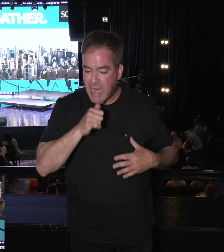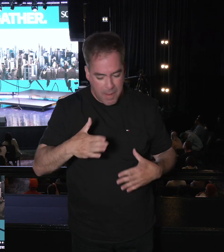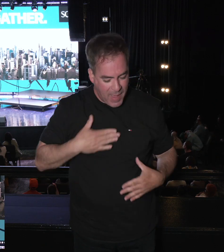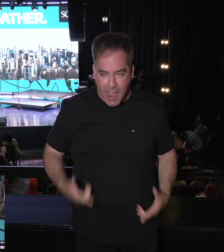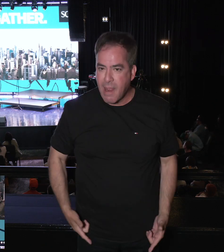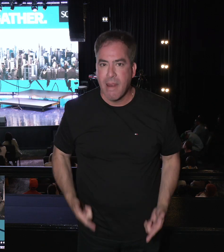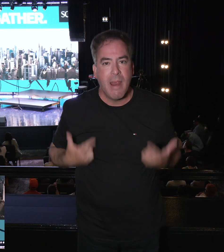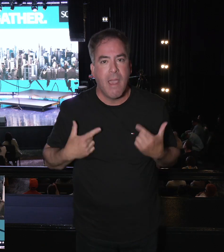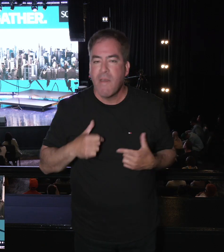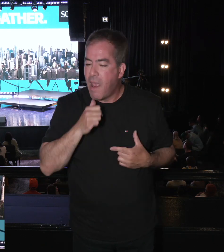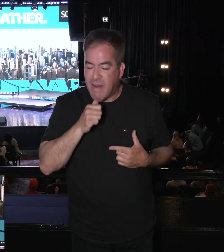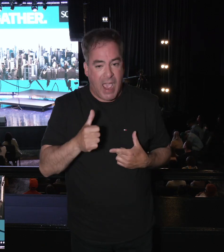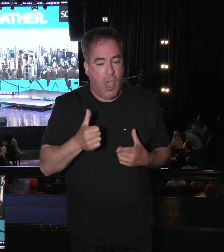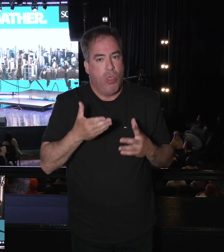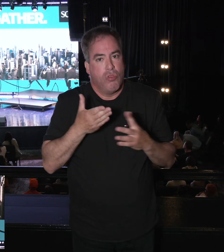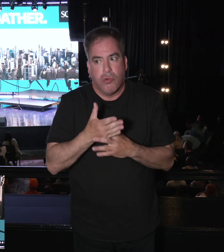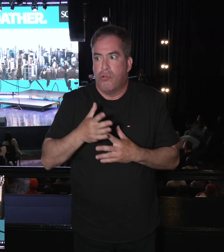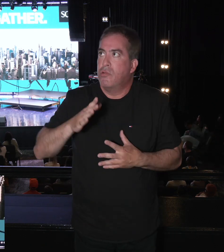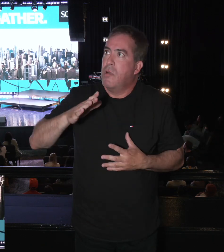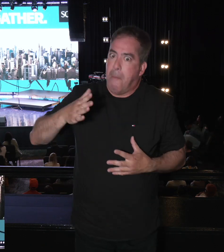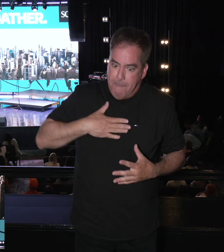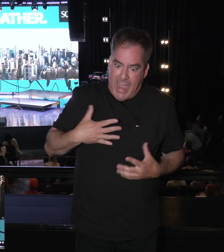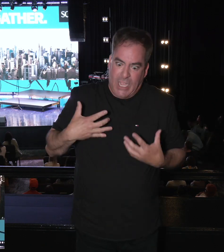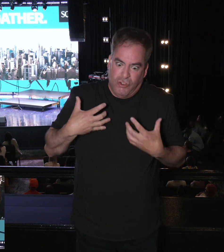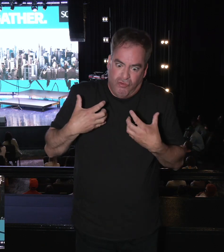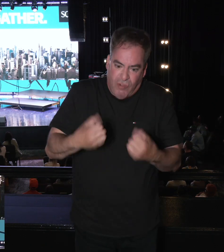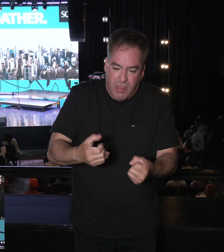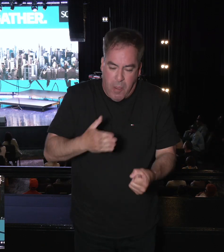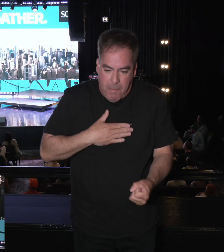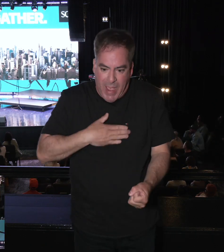might and it's not by power, but it's by...